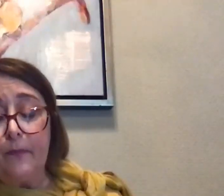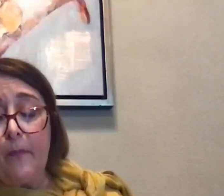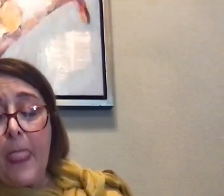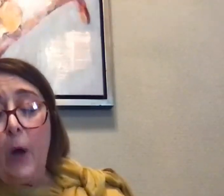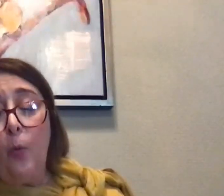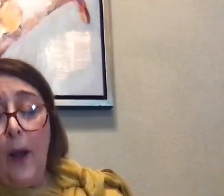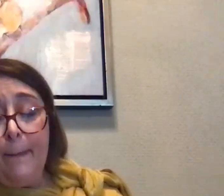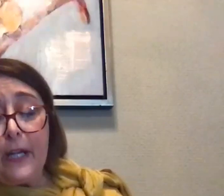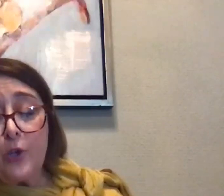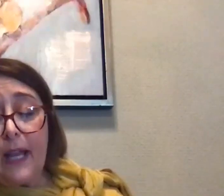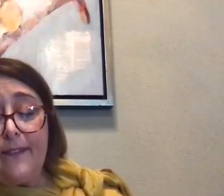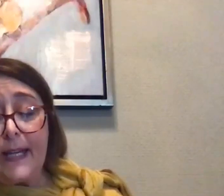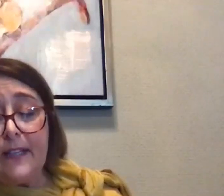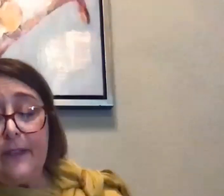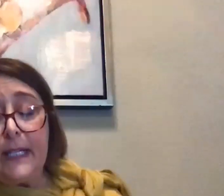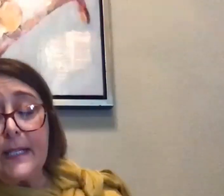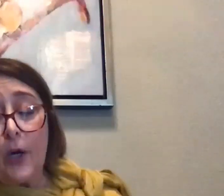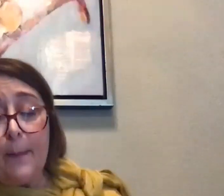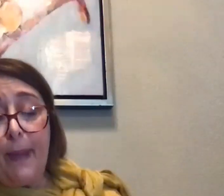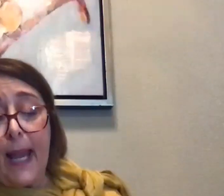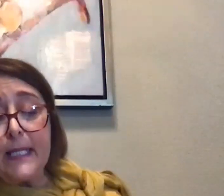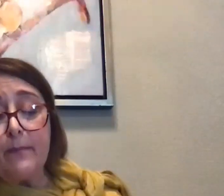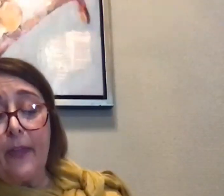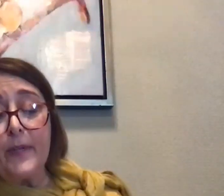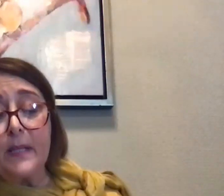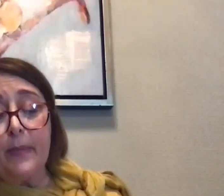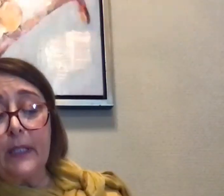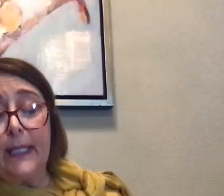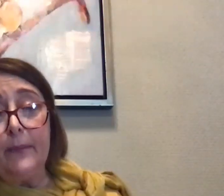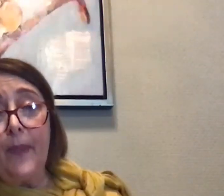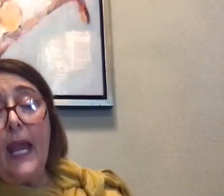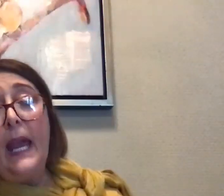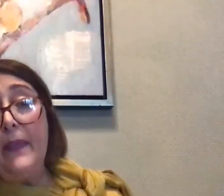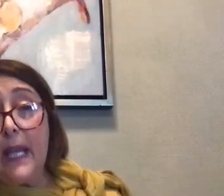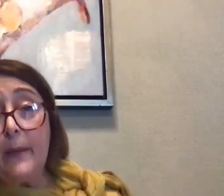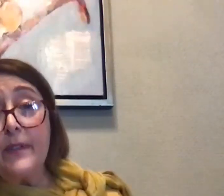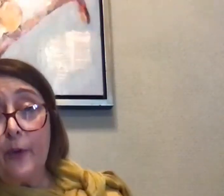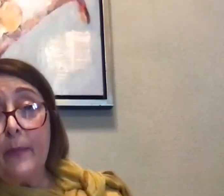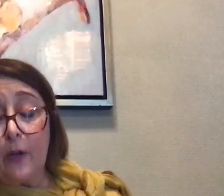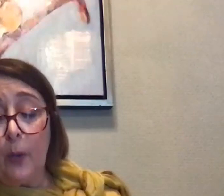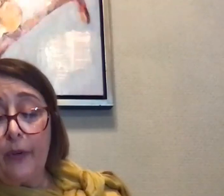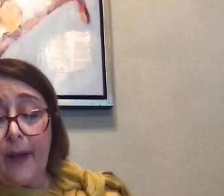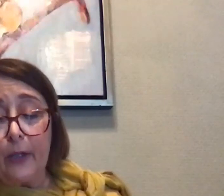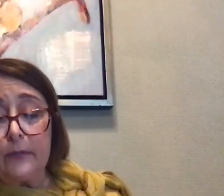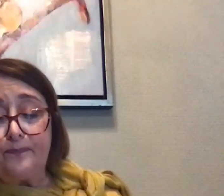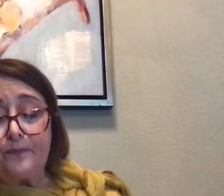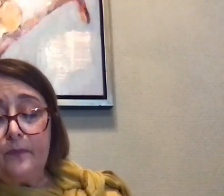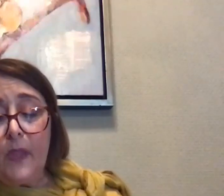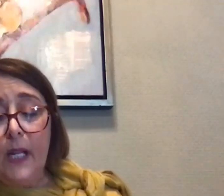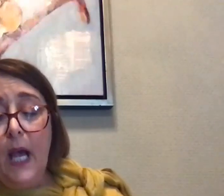accommodation, what major life activities are impacted by their disability, and the names of their medical